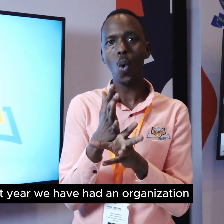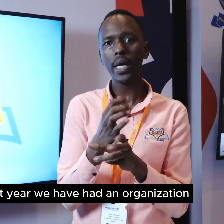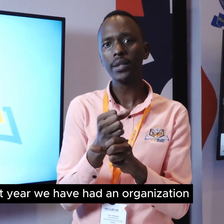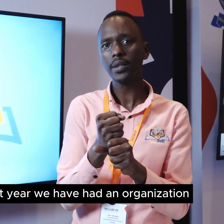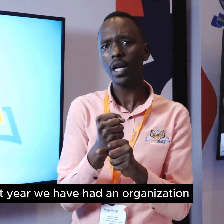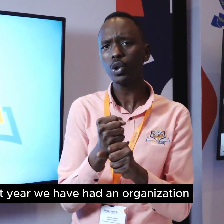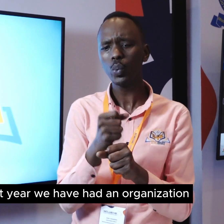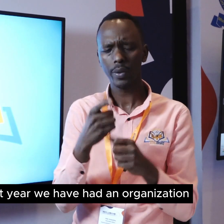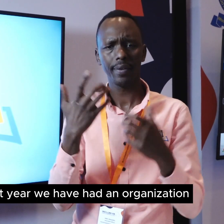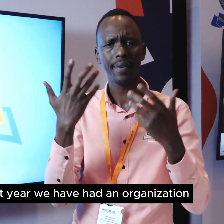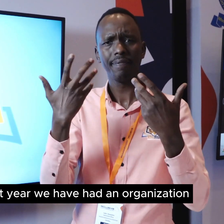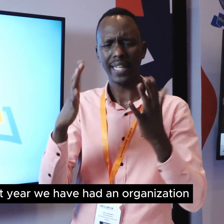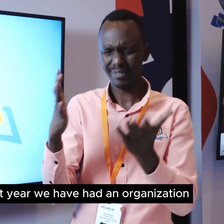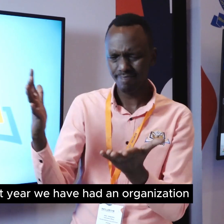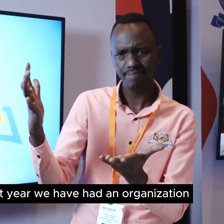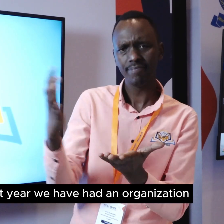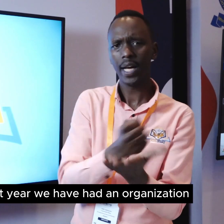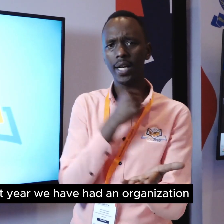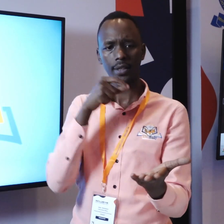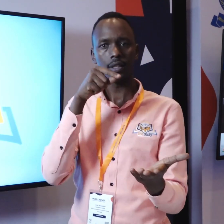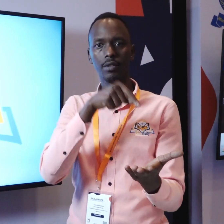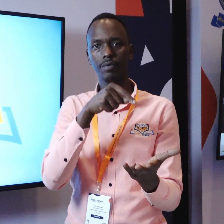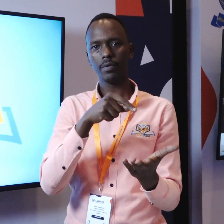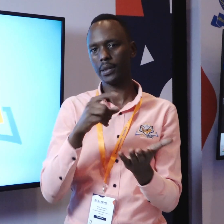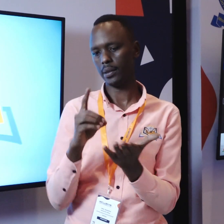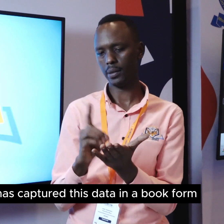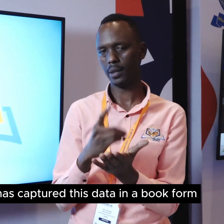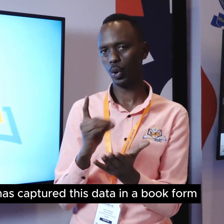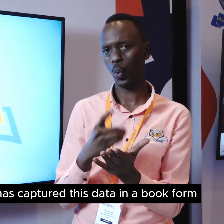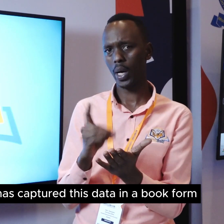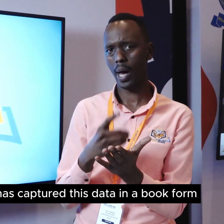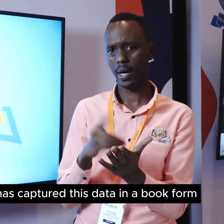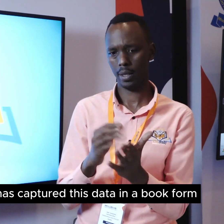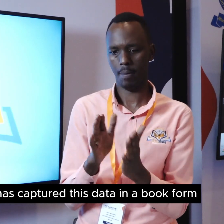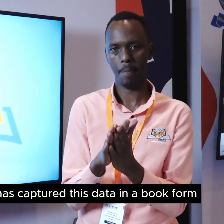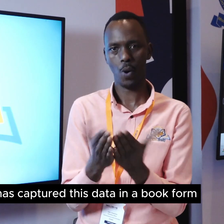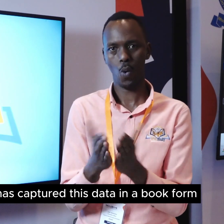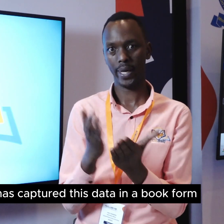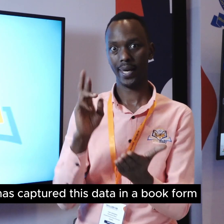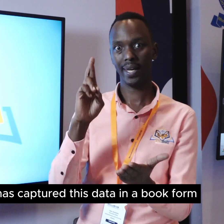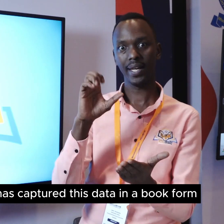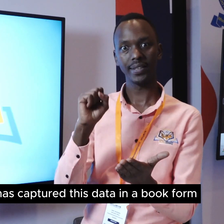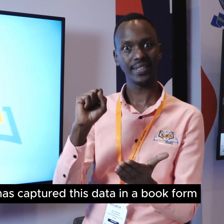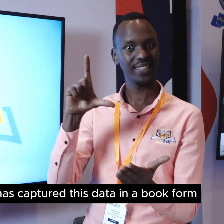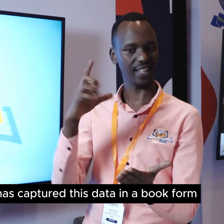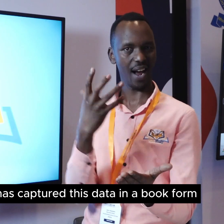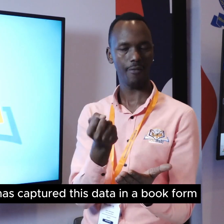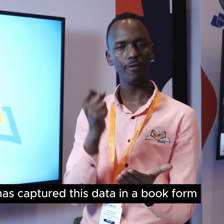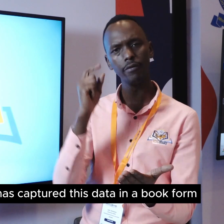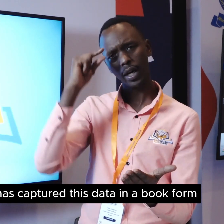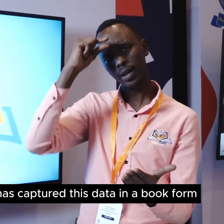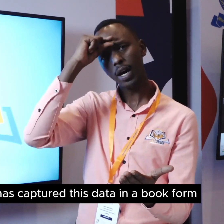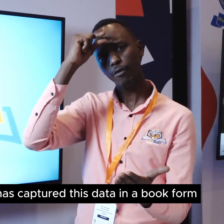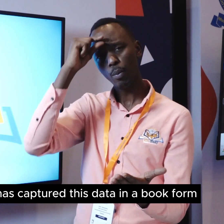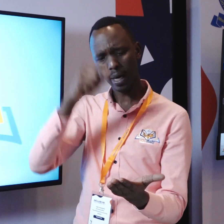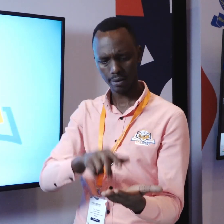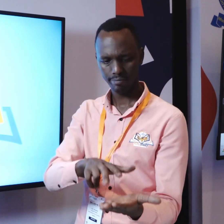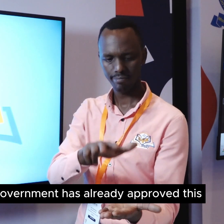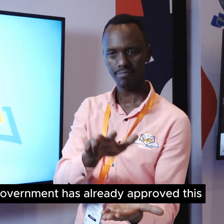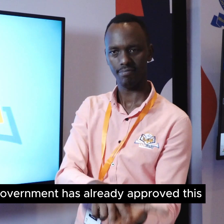have had an organization which has captured this data in a book form. So the